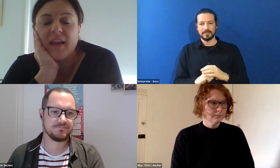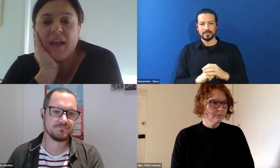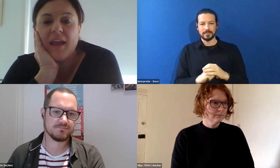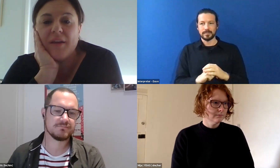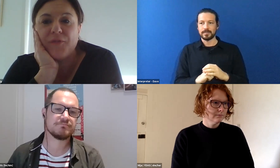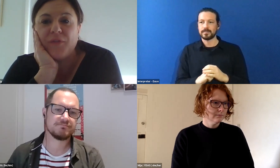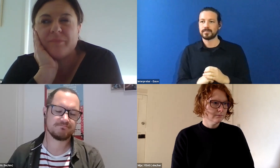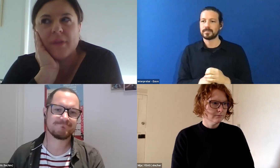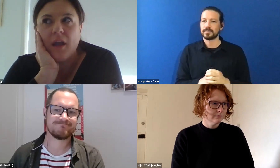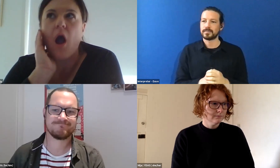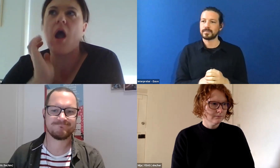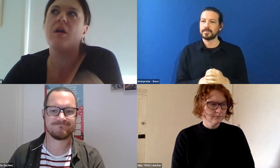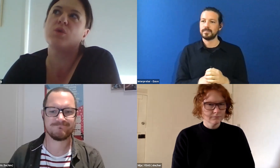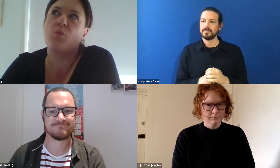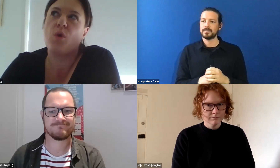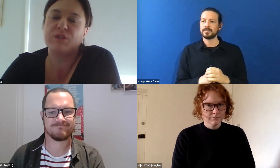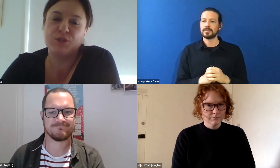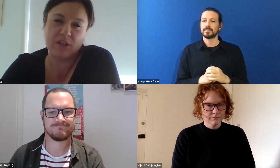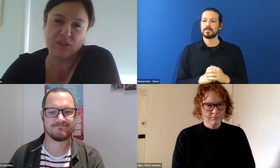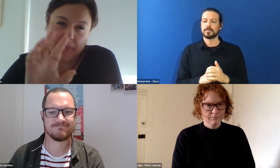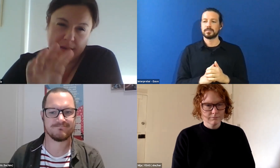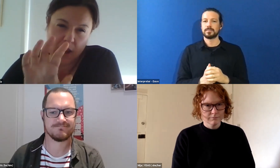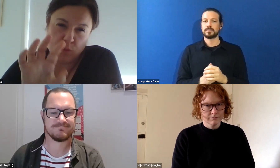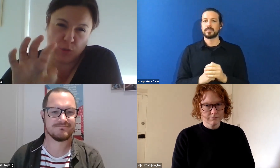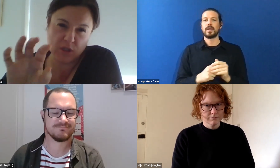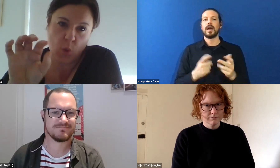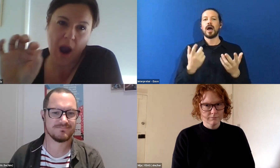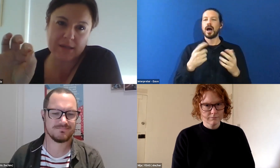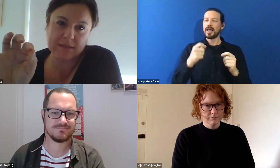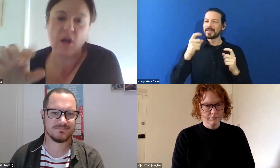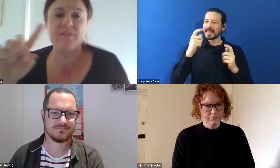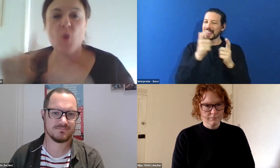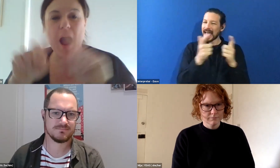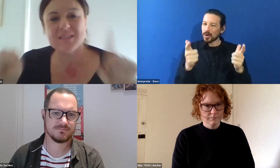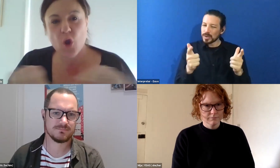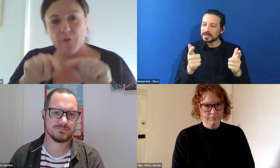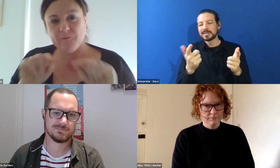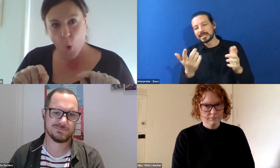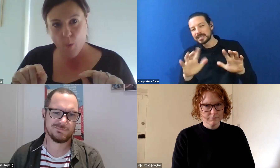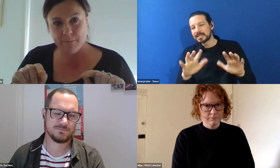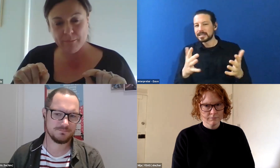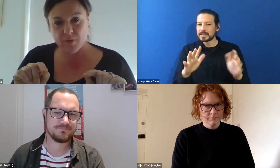I think if I wouldn't worry too much about the language when you're asking, like if you're asking on a form,